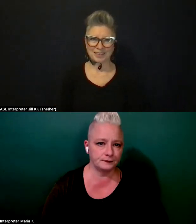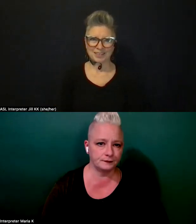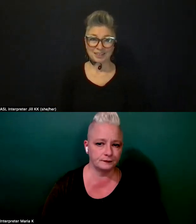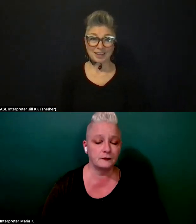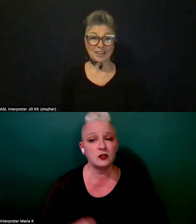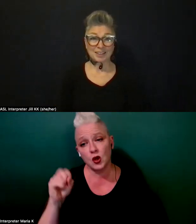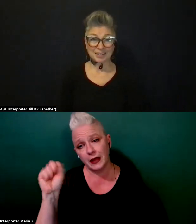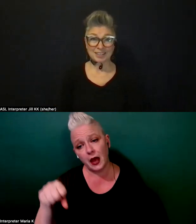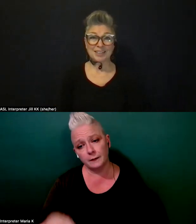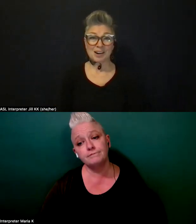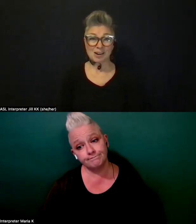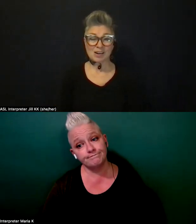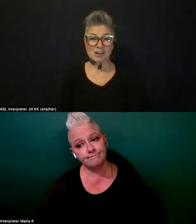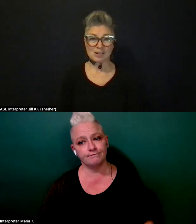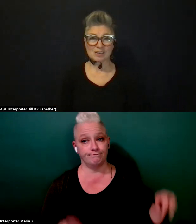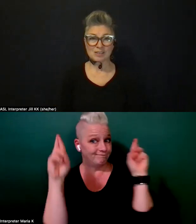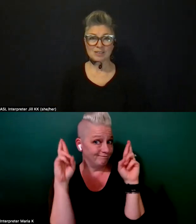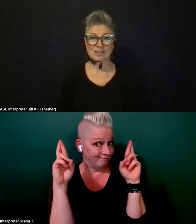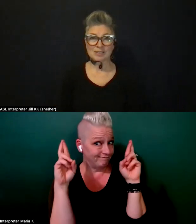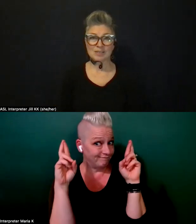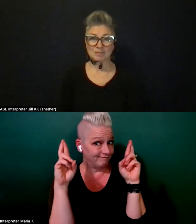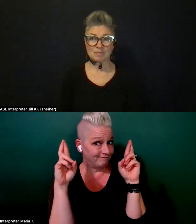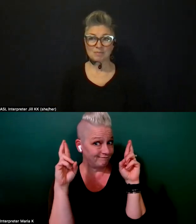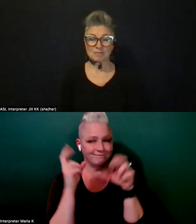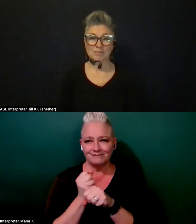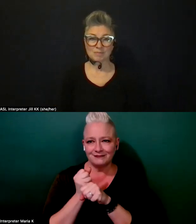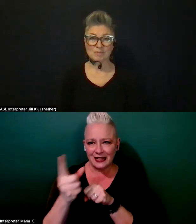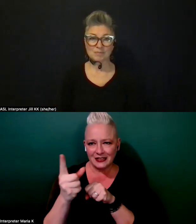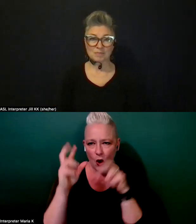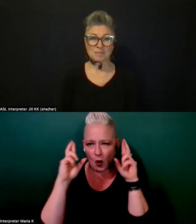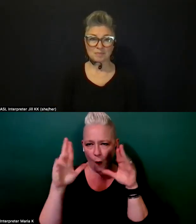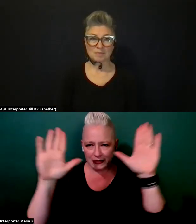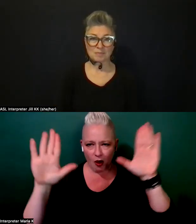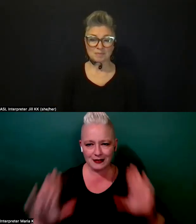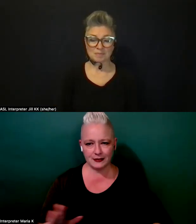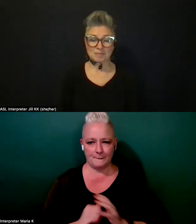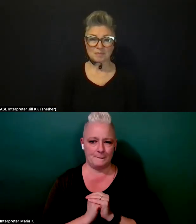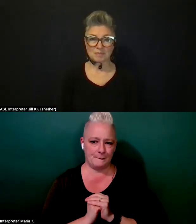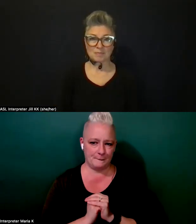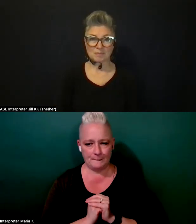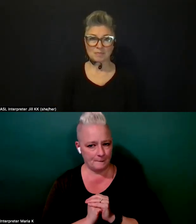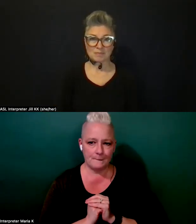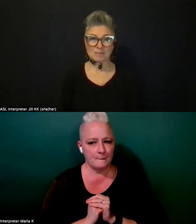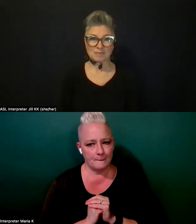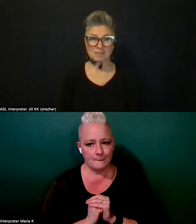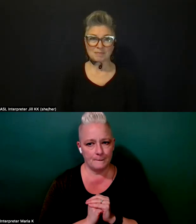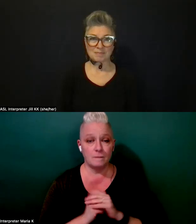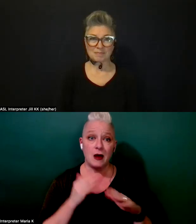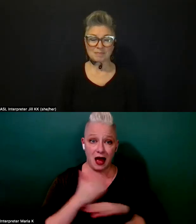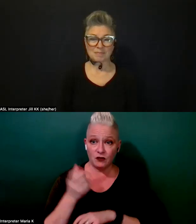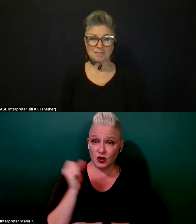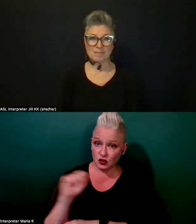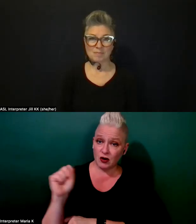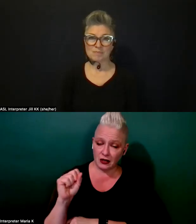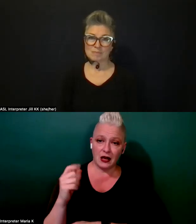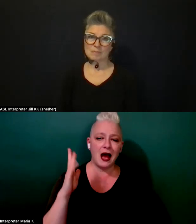So yeah, I'm fingers crossed. I hope next year is awesome. Um, After coming off of those strikes, I would love